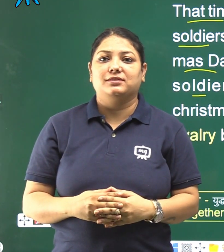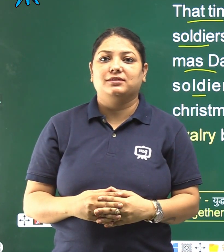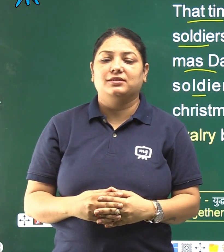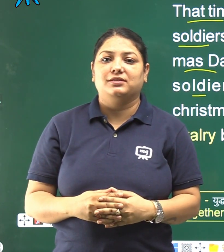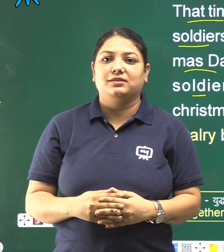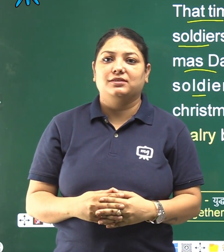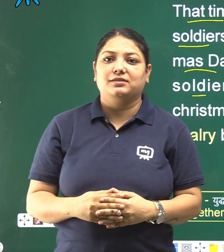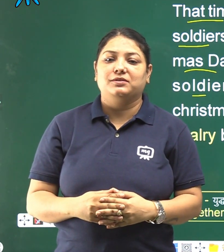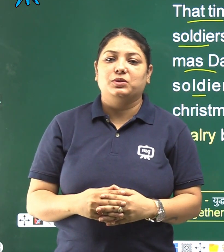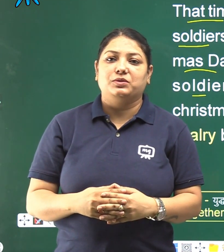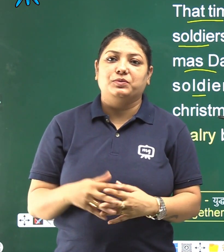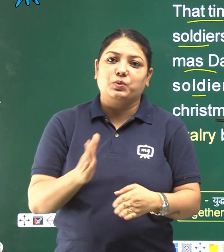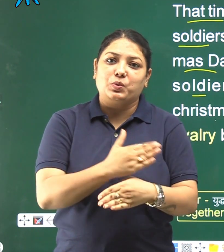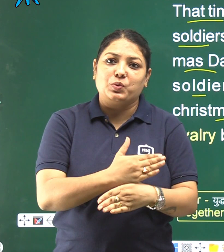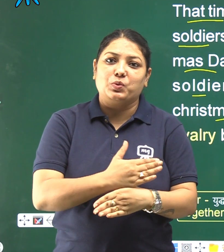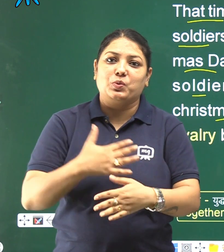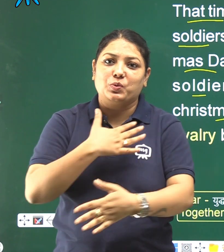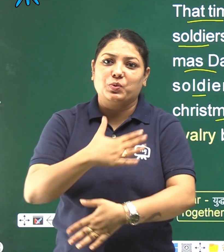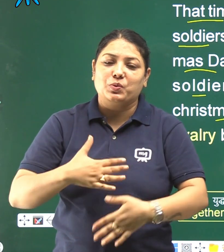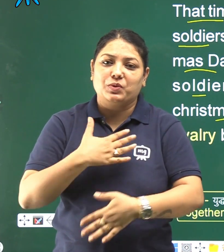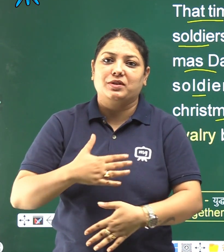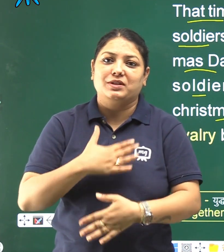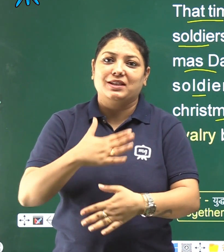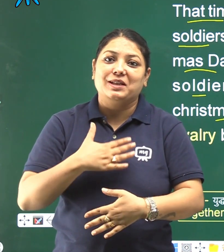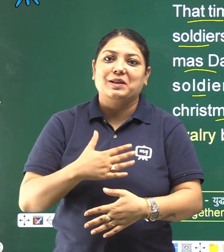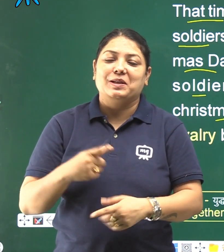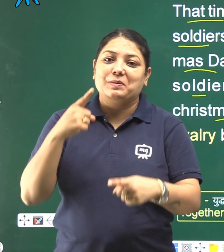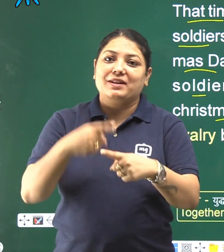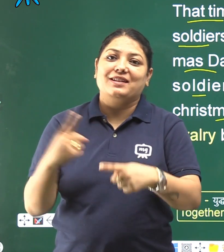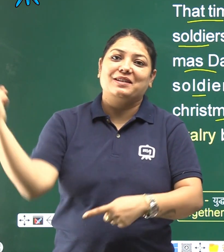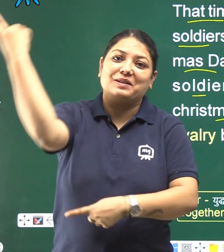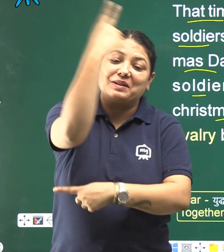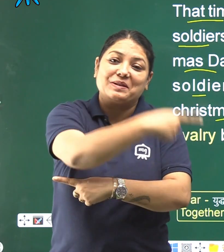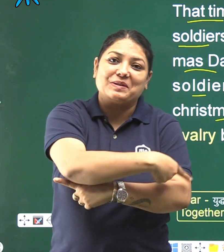were celebrating Christmas Day